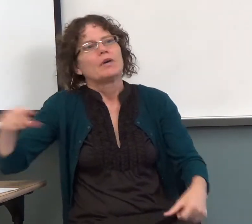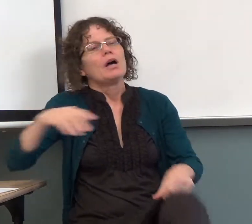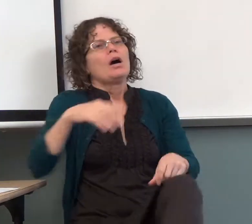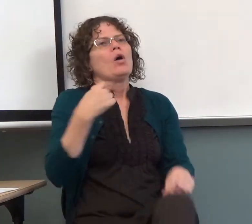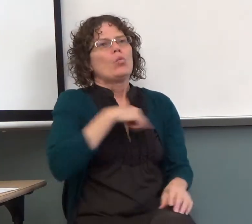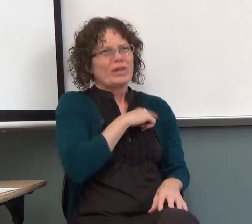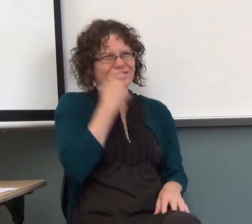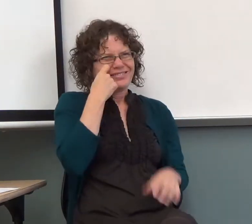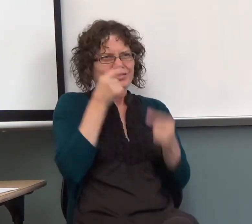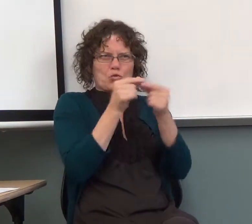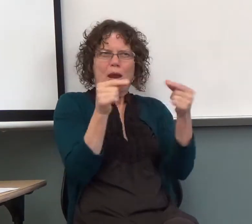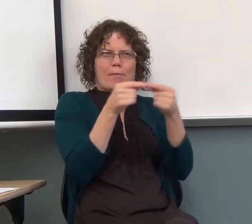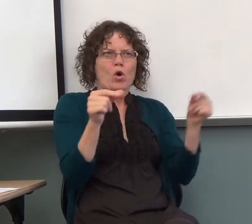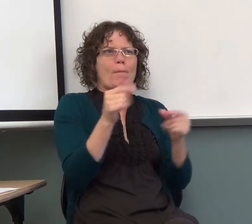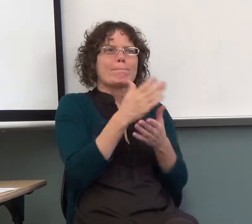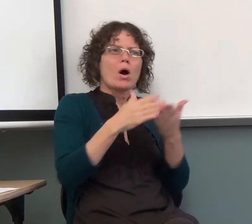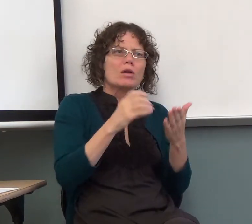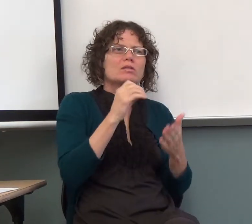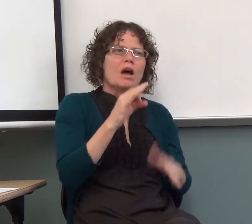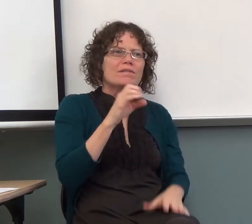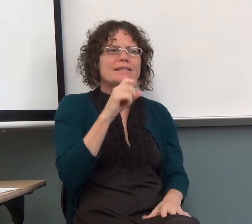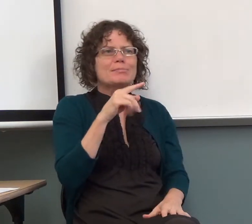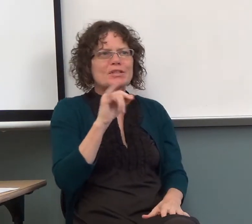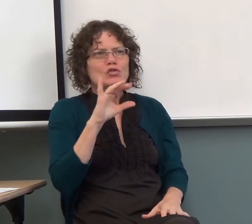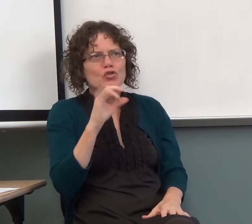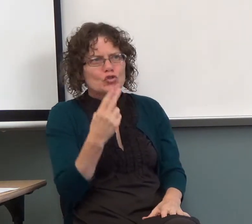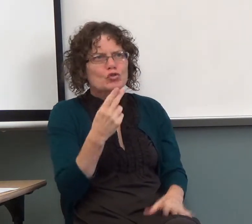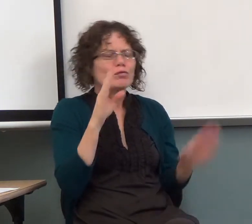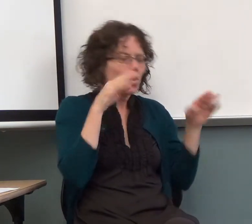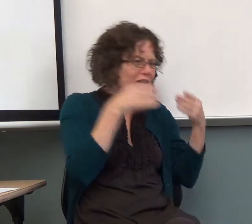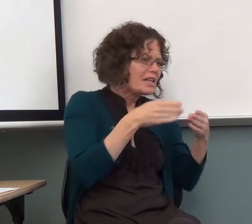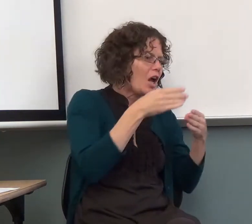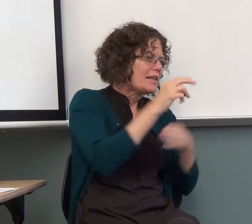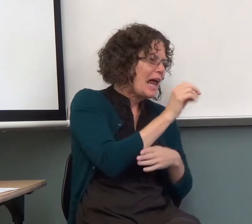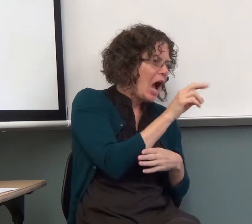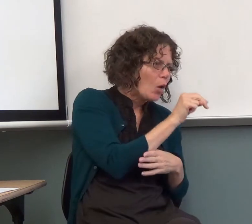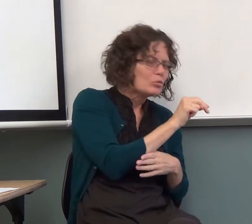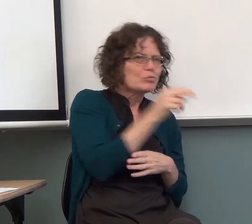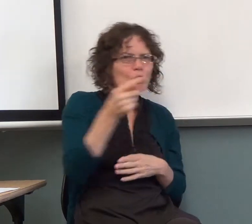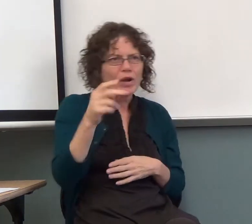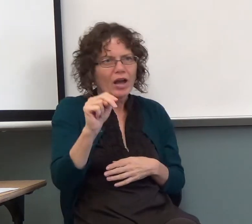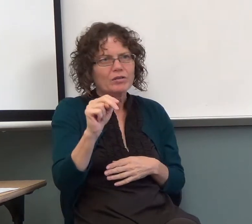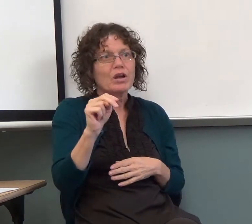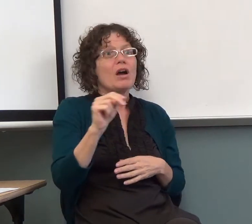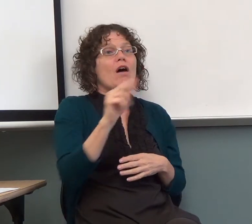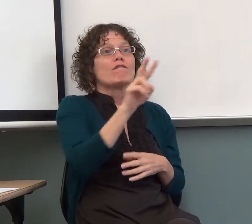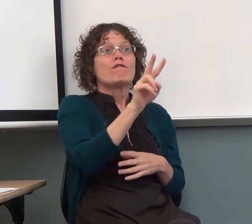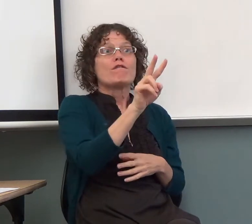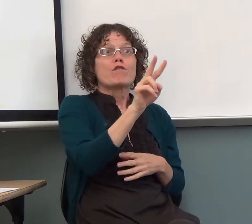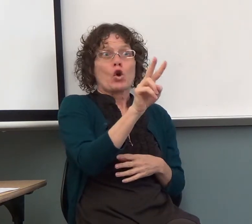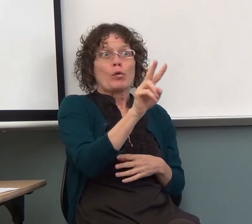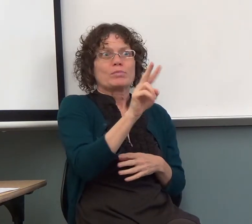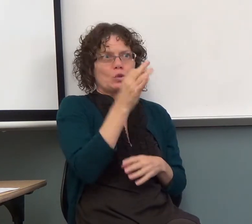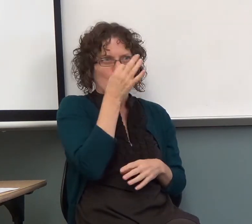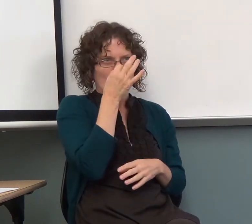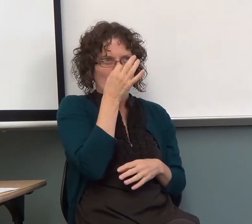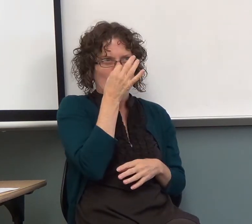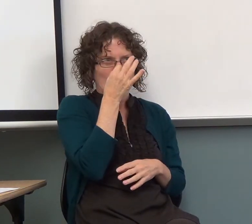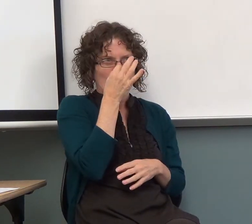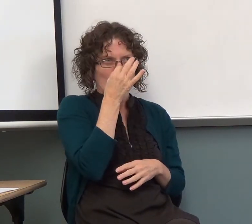speech. Again, we're focusing on nouns and pronouns, and we're going to start working on verbs, but I think you guys are just starting to get the nouns and pronouns